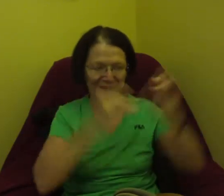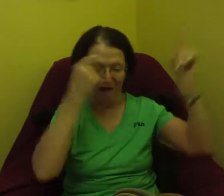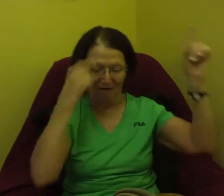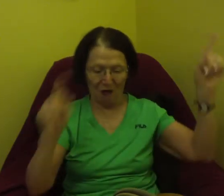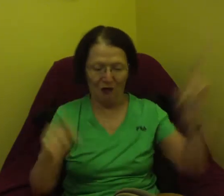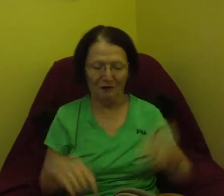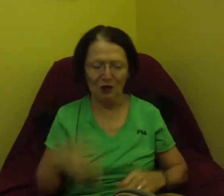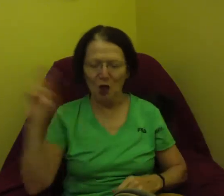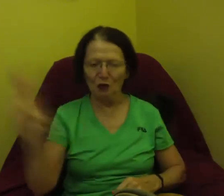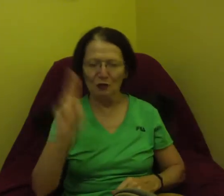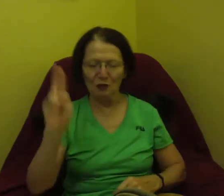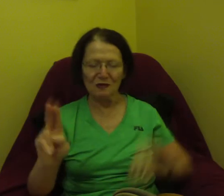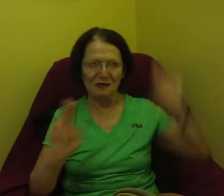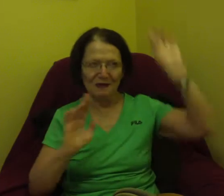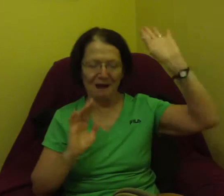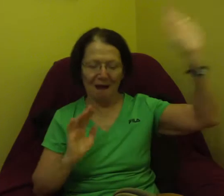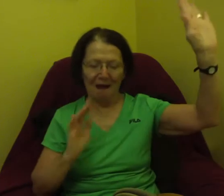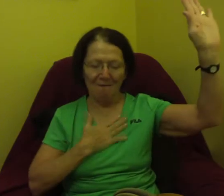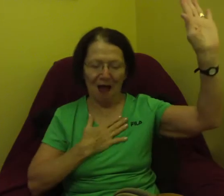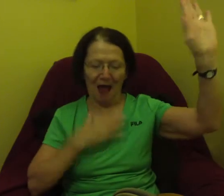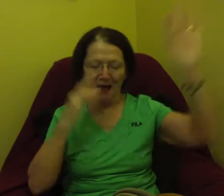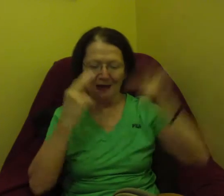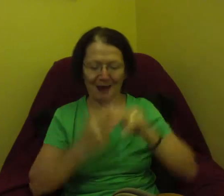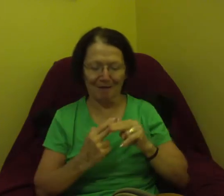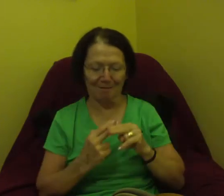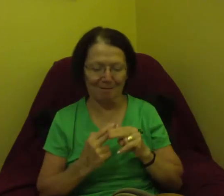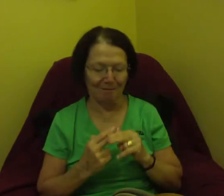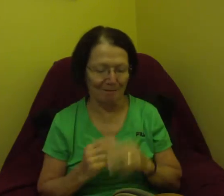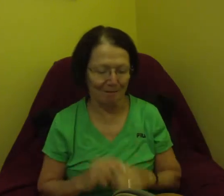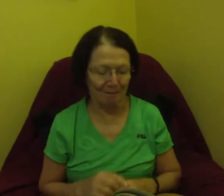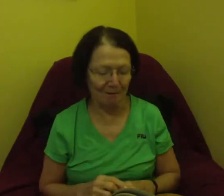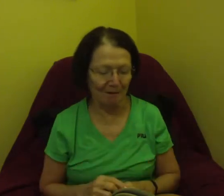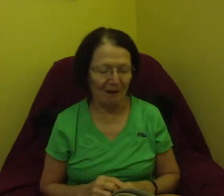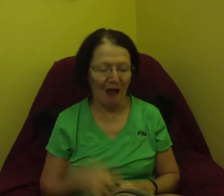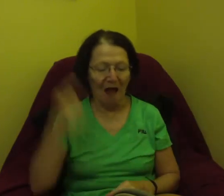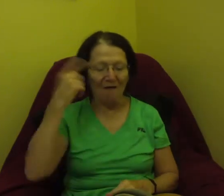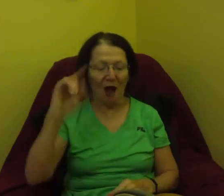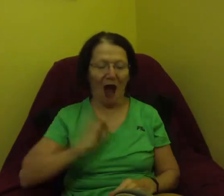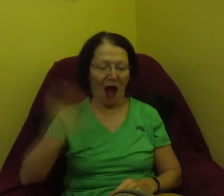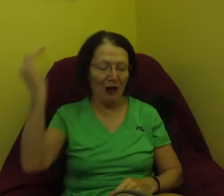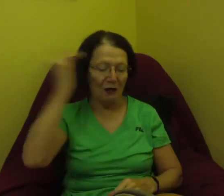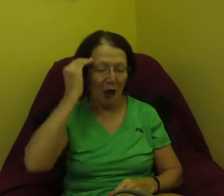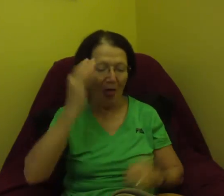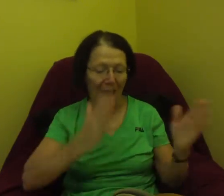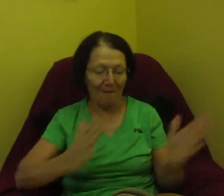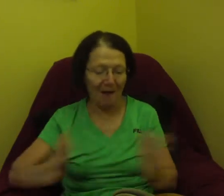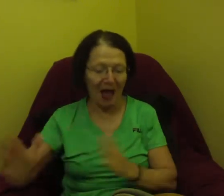my